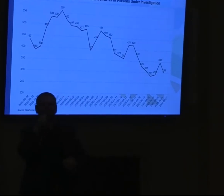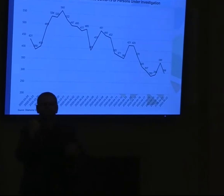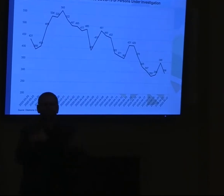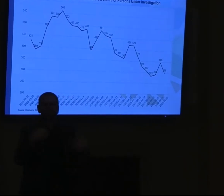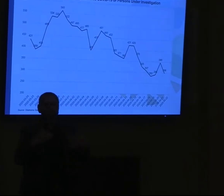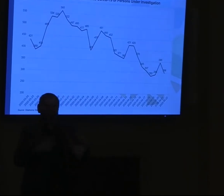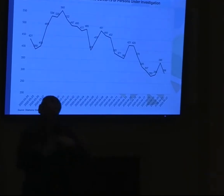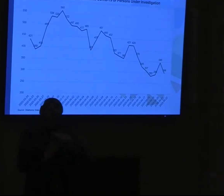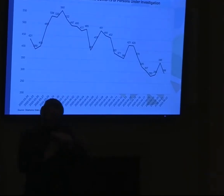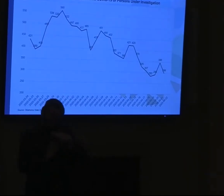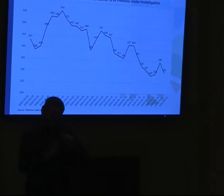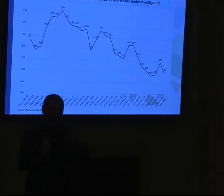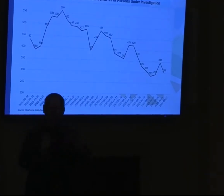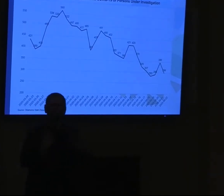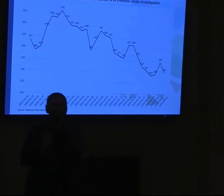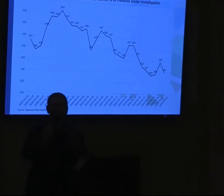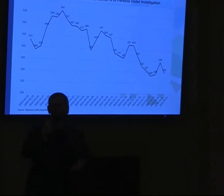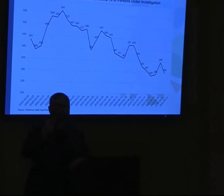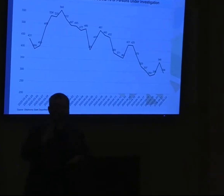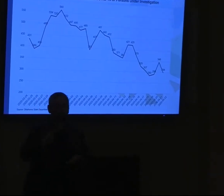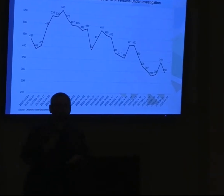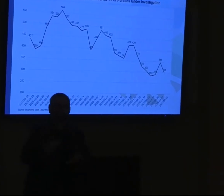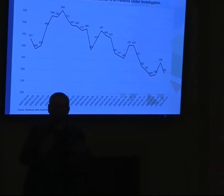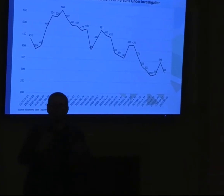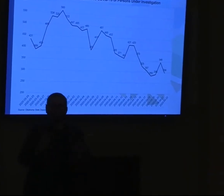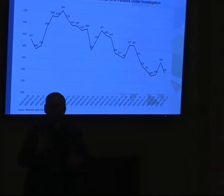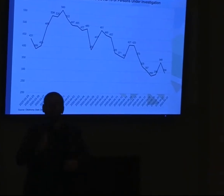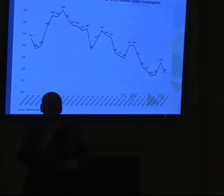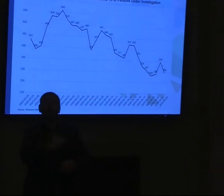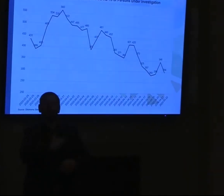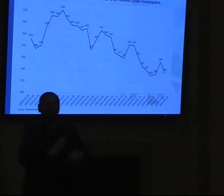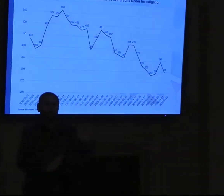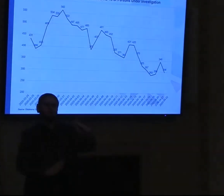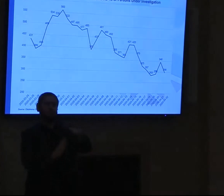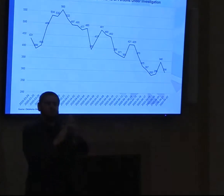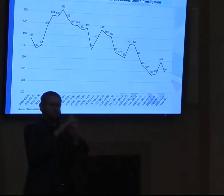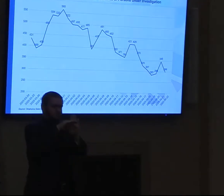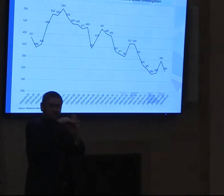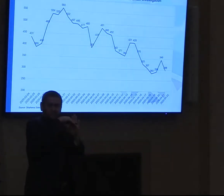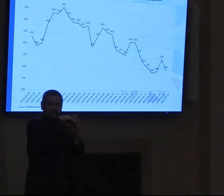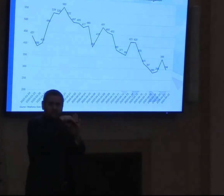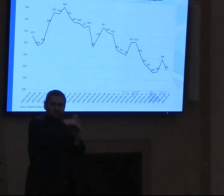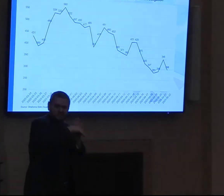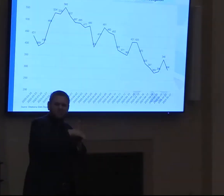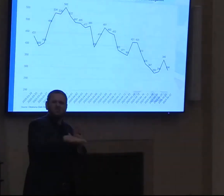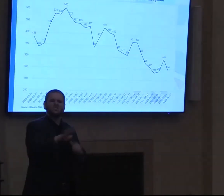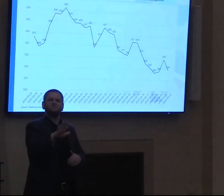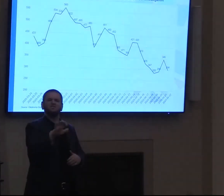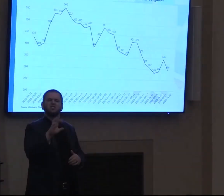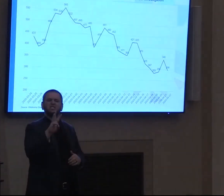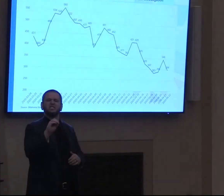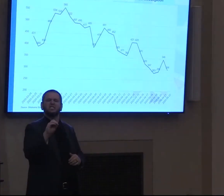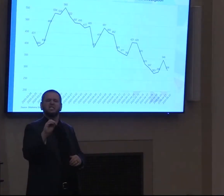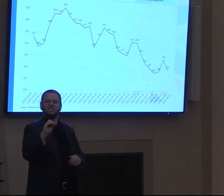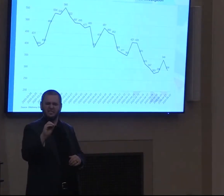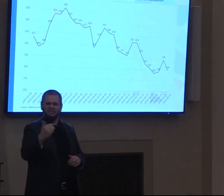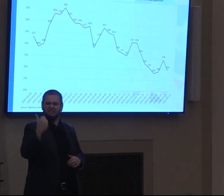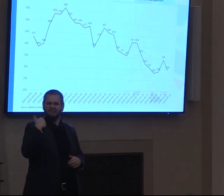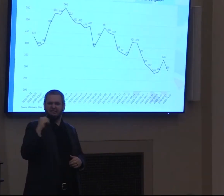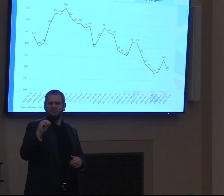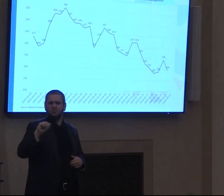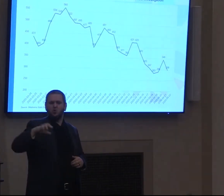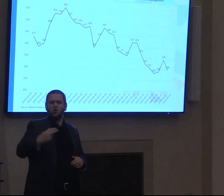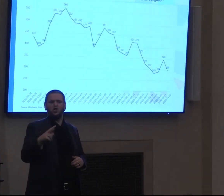peaked at 560 back on March 30th and has continued to then trend down for the